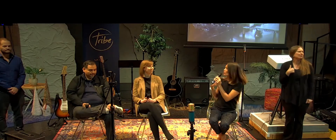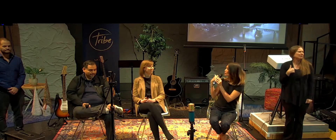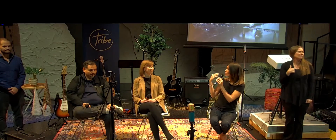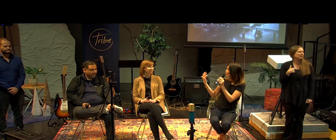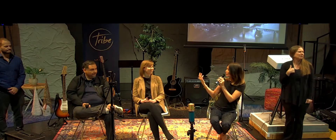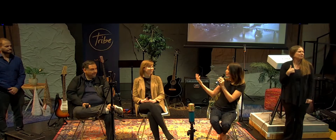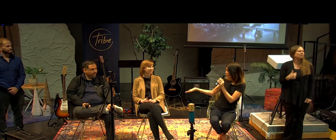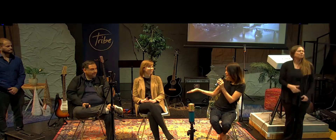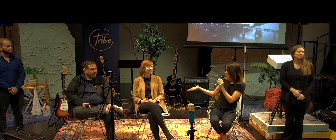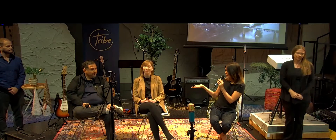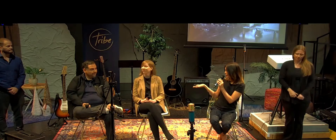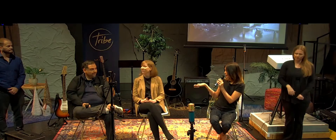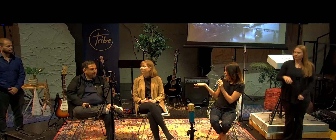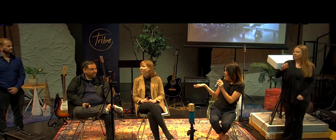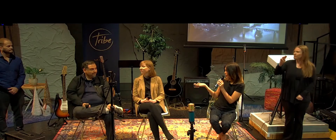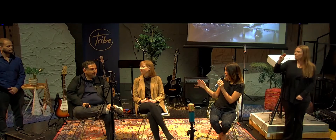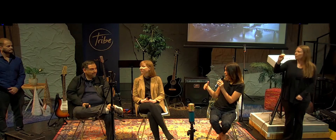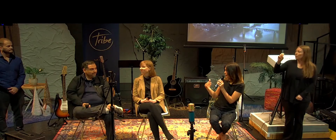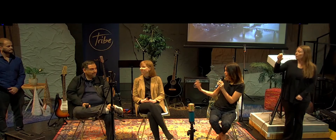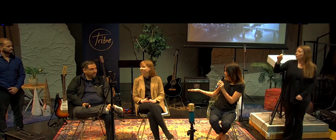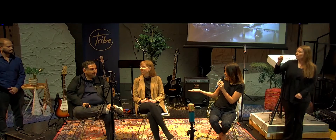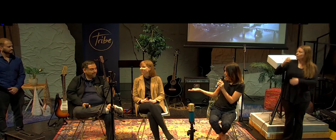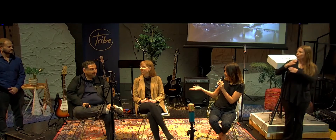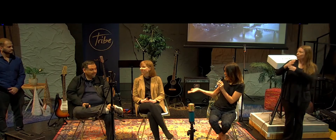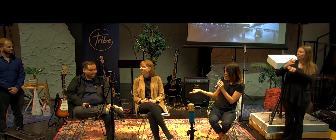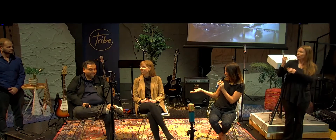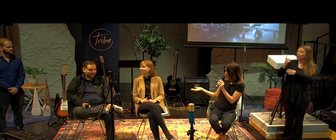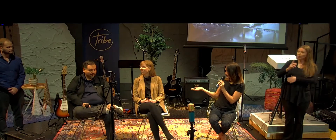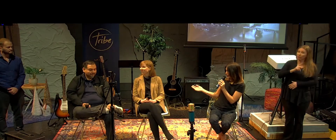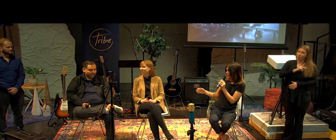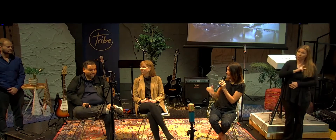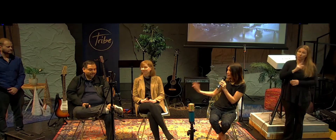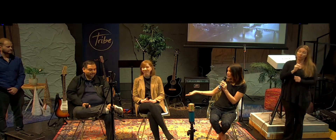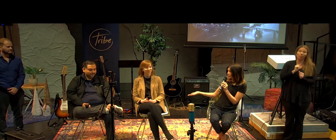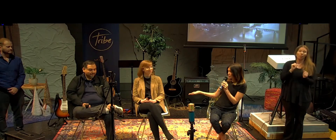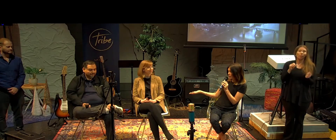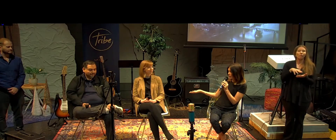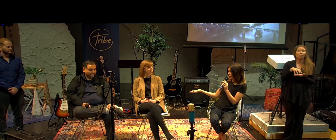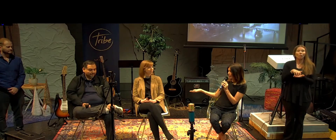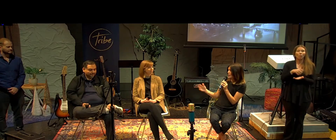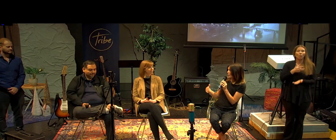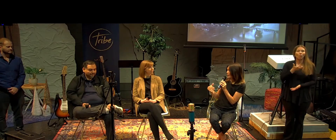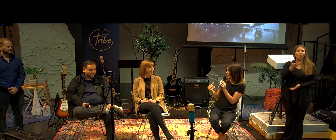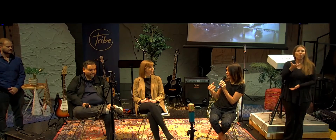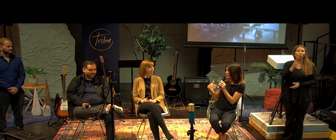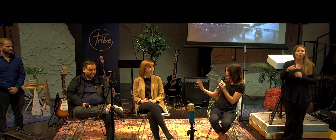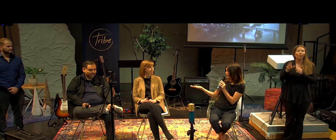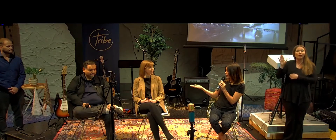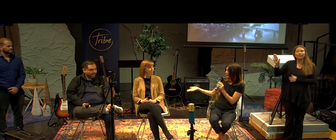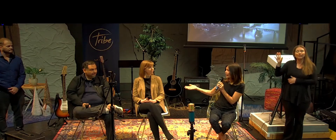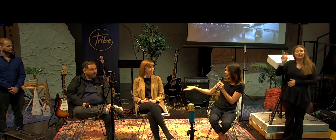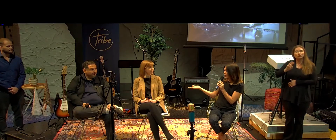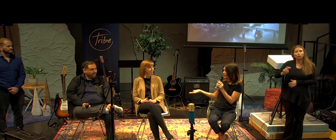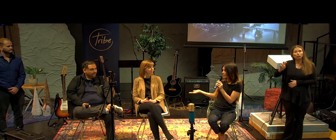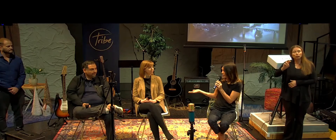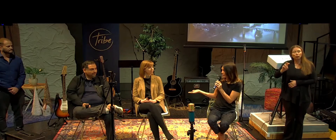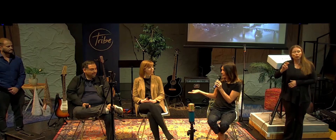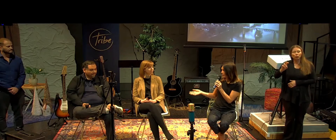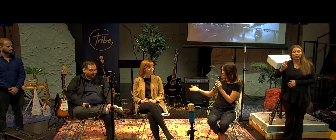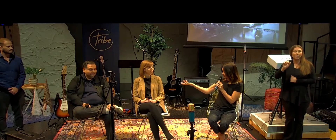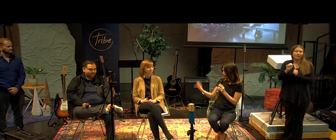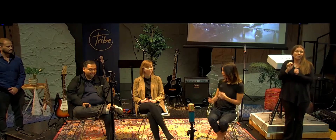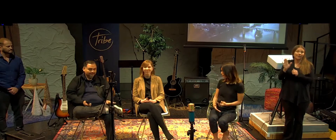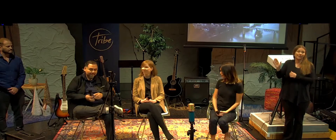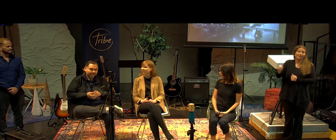So Moses is actually going to share something very personal and vulnerable today about his journey with kind of colliding with that in his